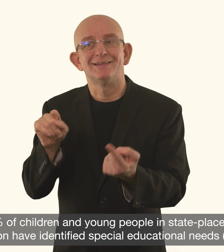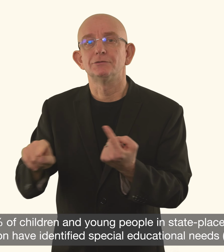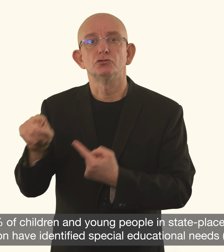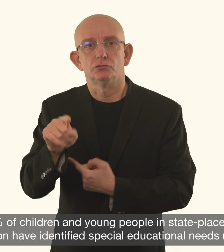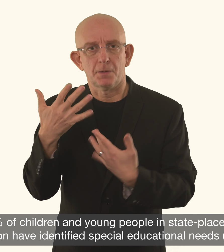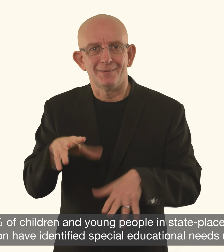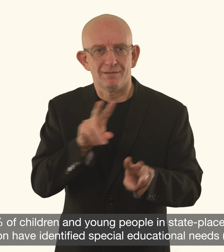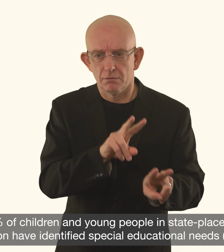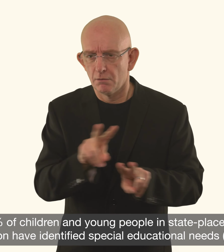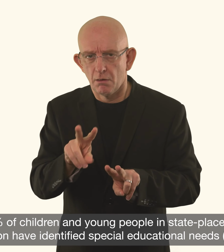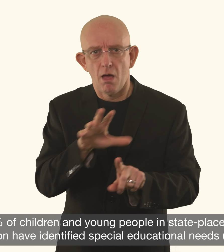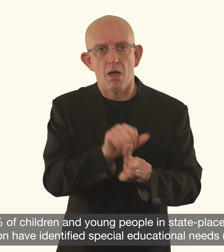Educational Needs or SEND.